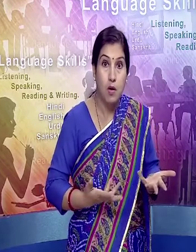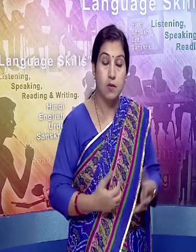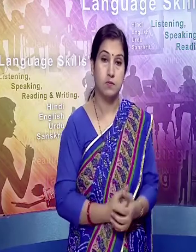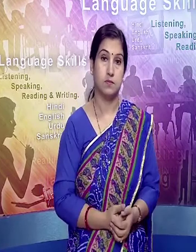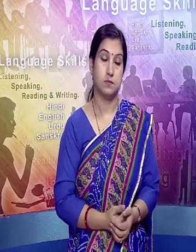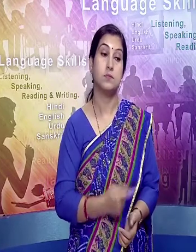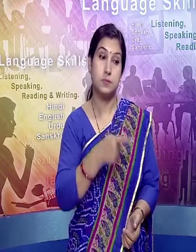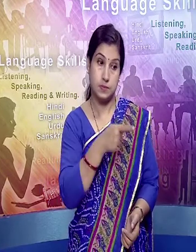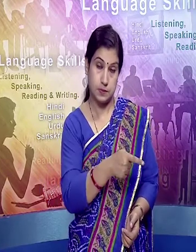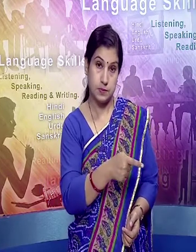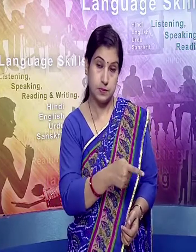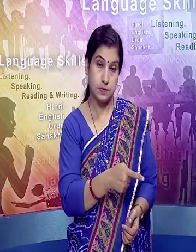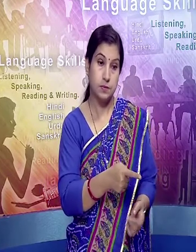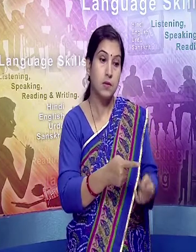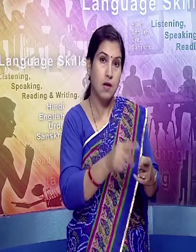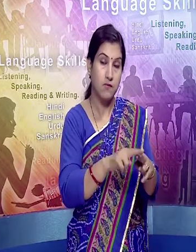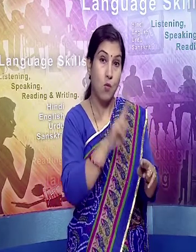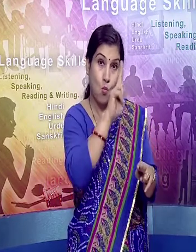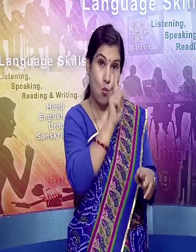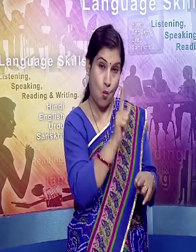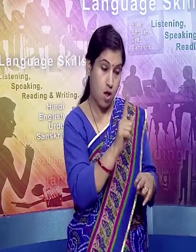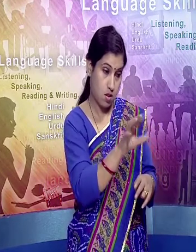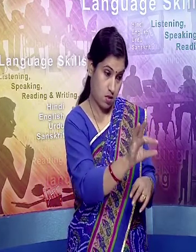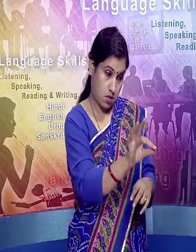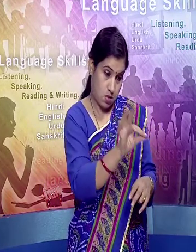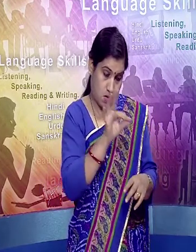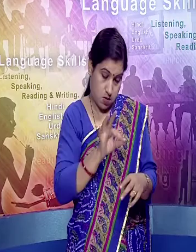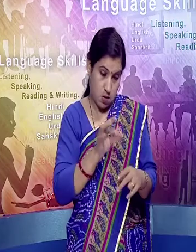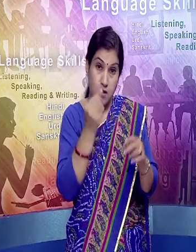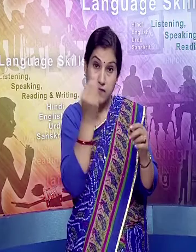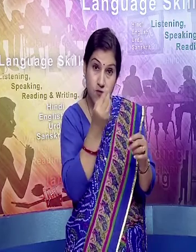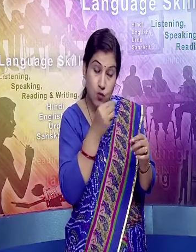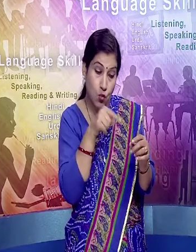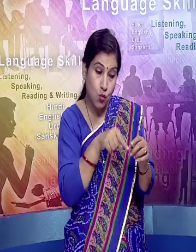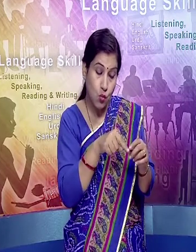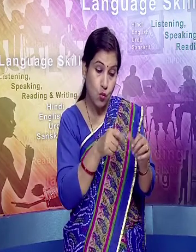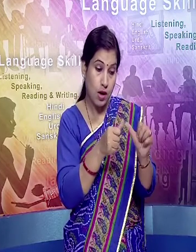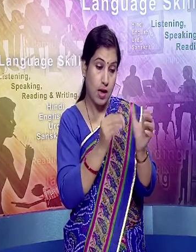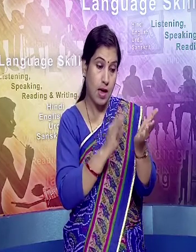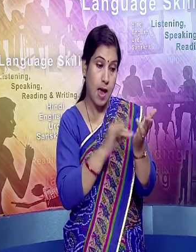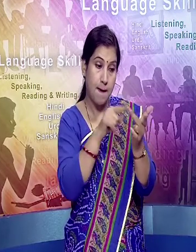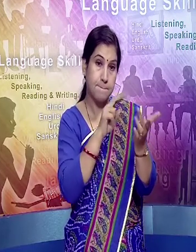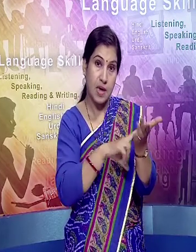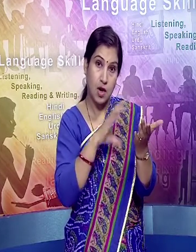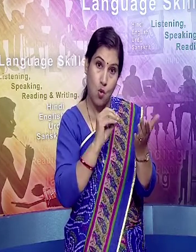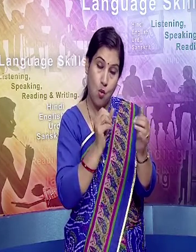because if one plant protein contains few types of essential amino acids,